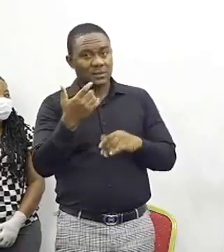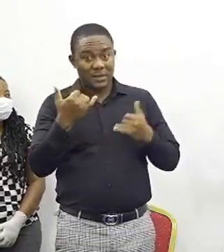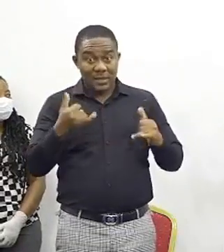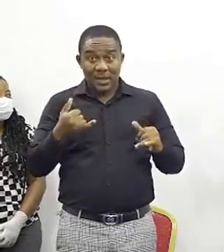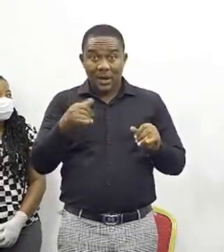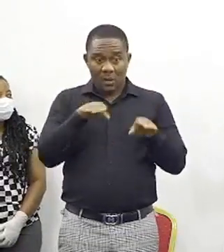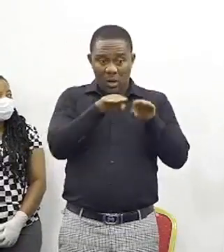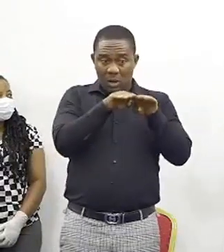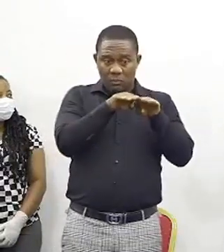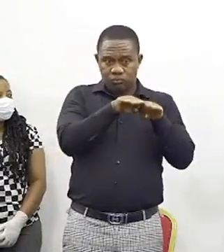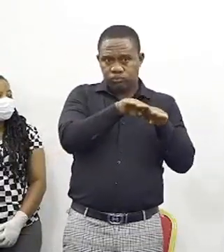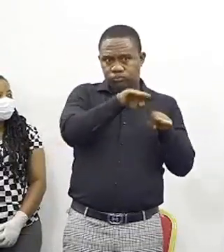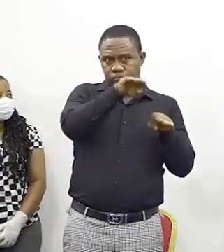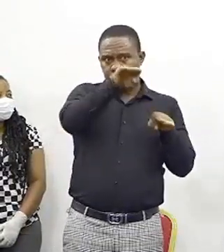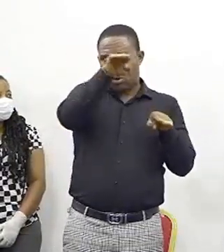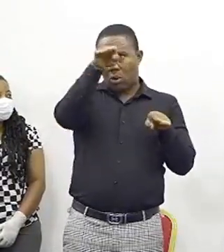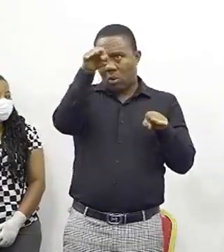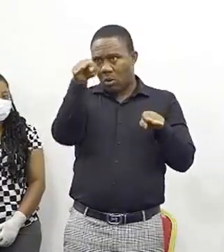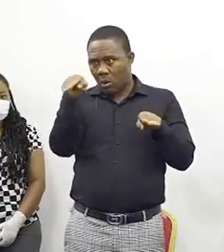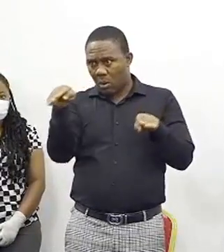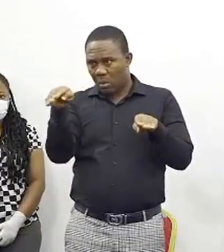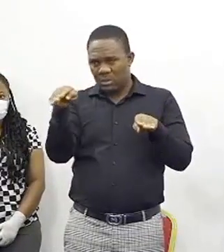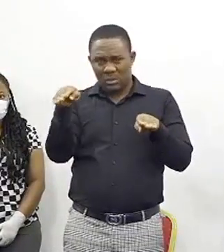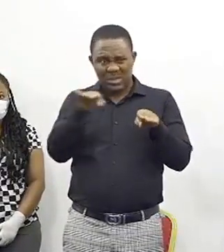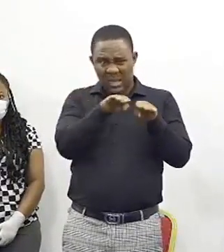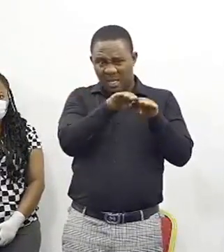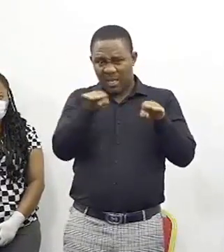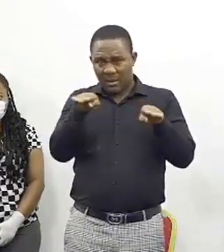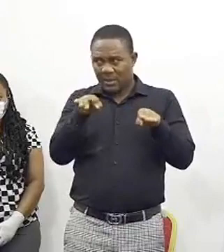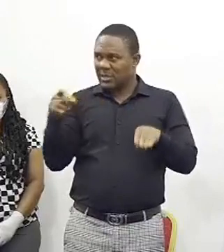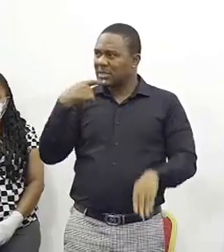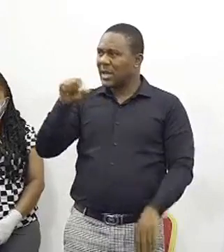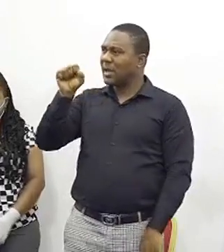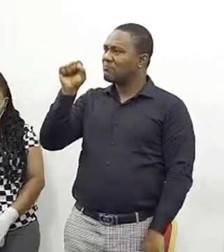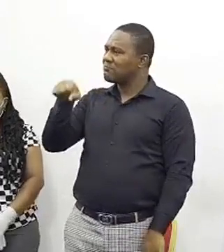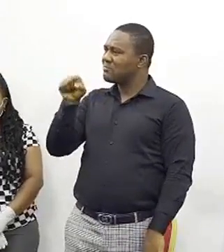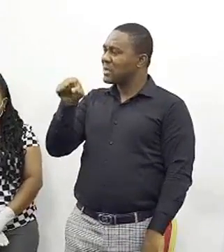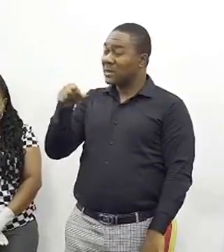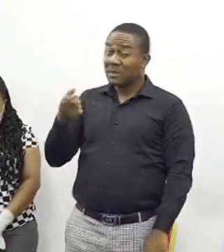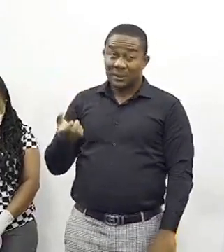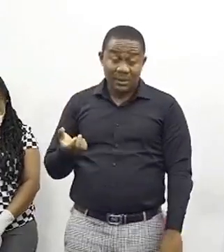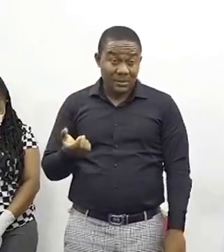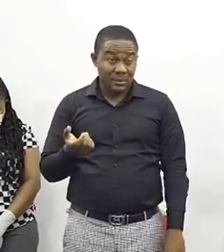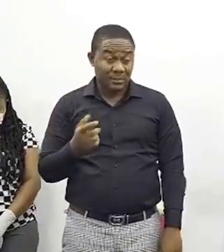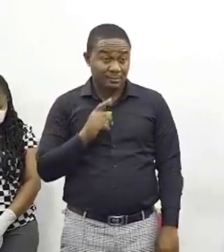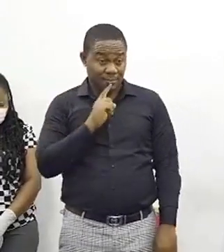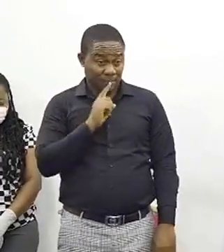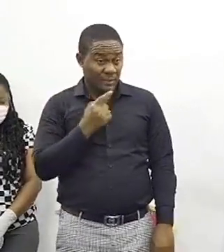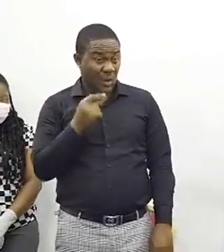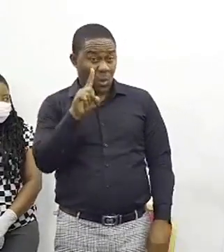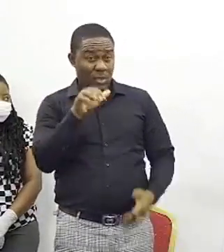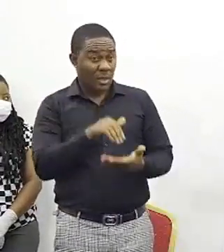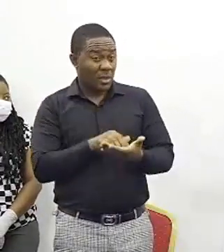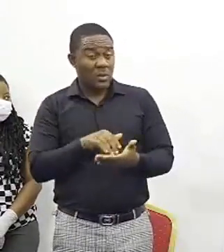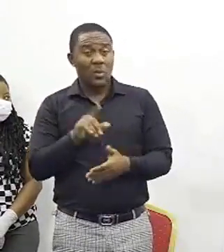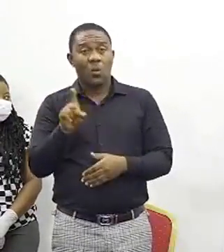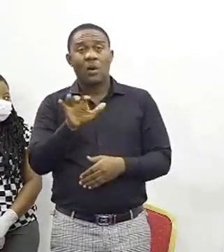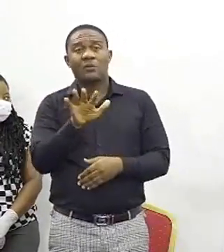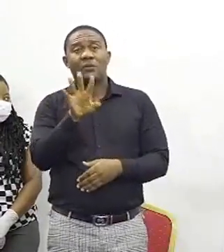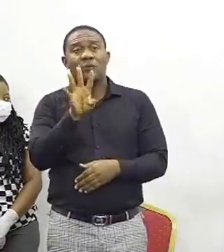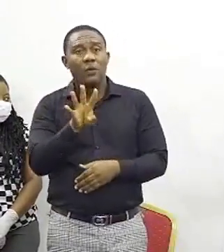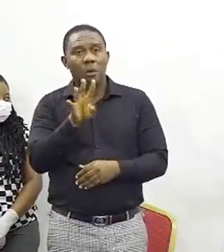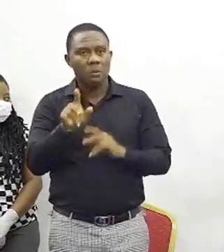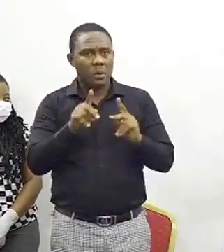curve flattening? Then Dr. Abuaje mentioned yes. Oh, is that so? And okay. Now that we have 1,154 cases and